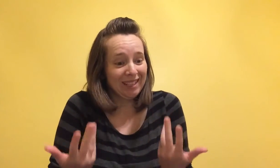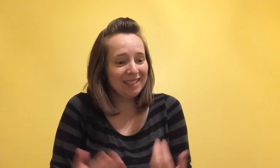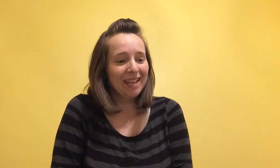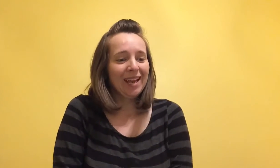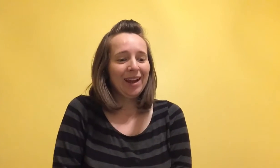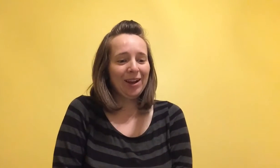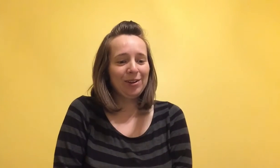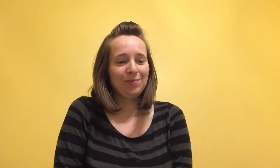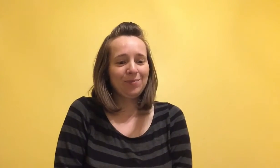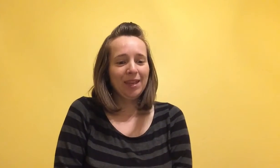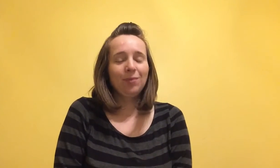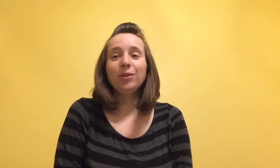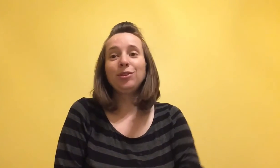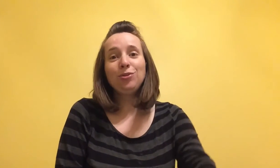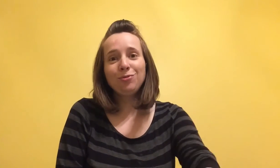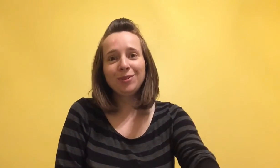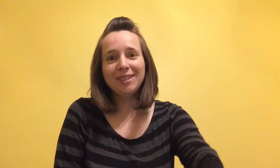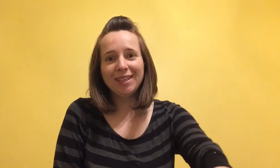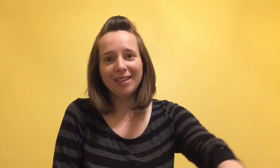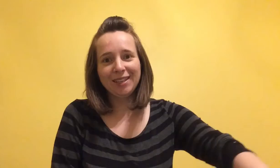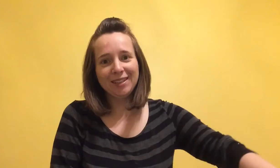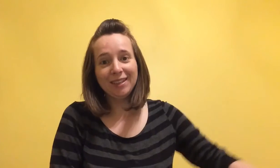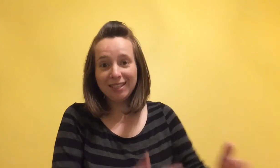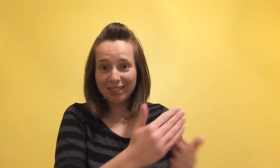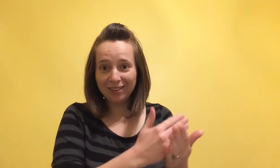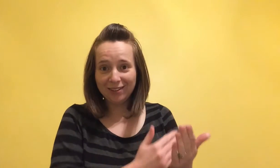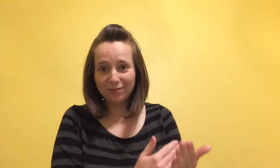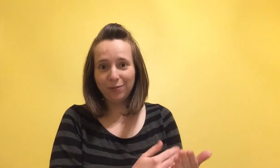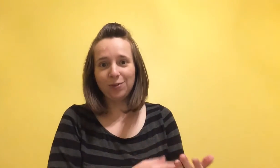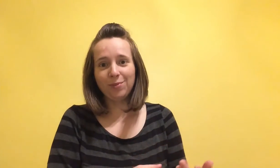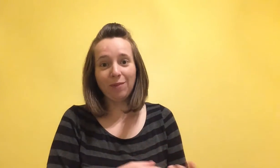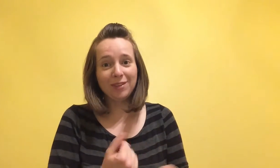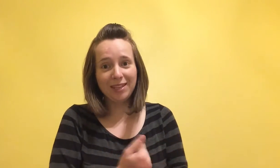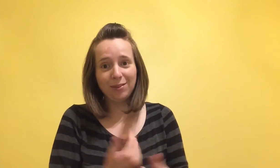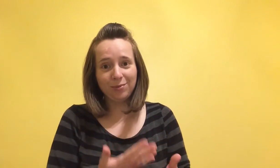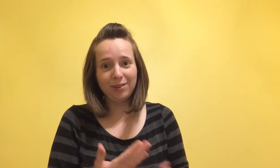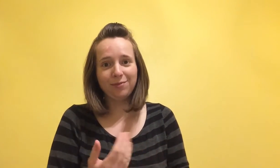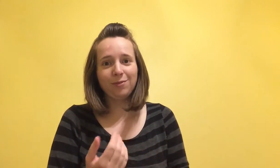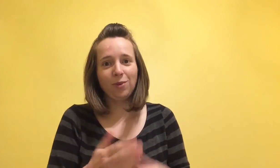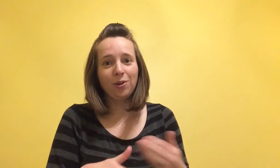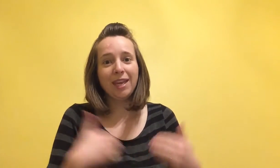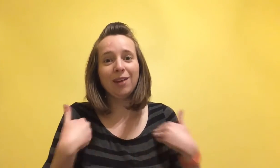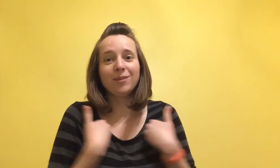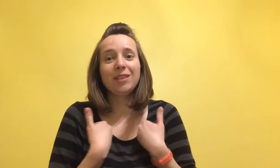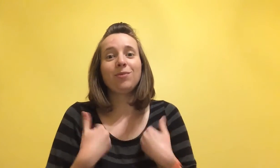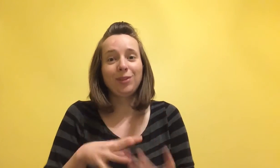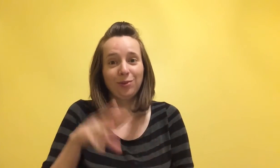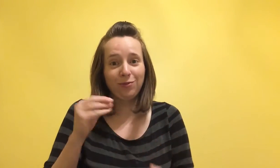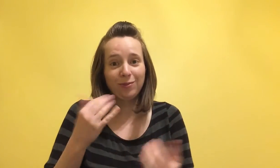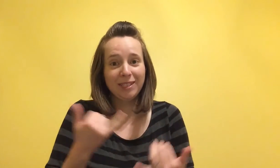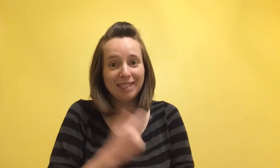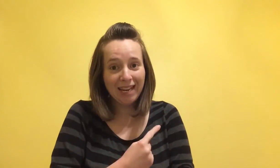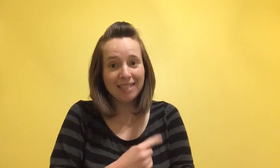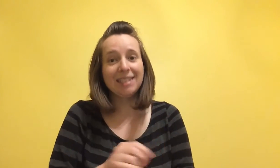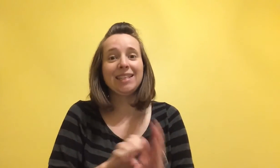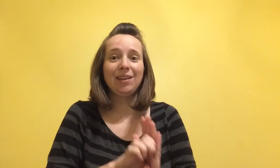is. We'll use the list from everything that from all the animals that we learned from today as an